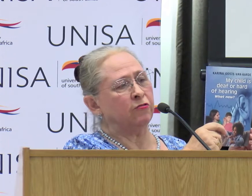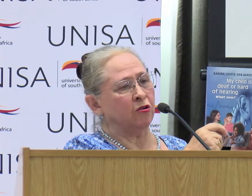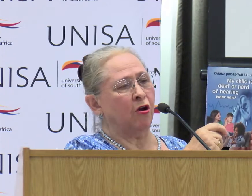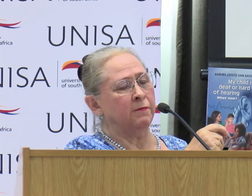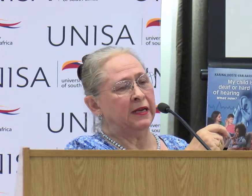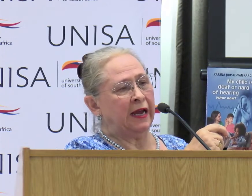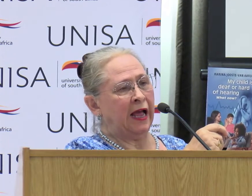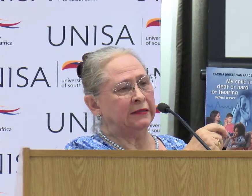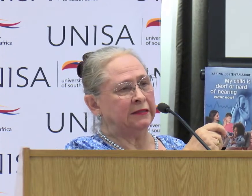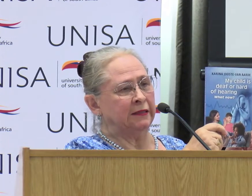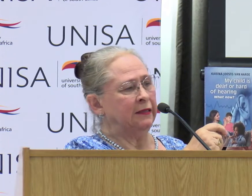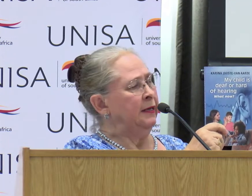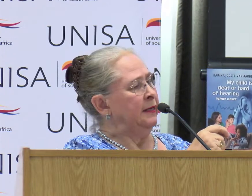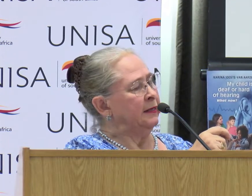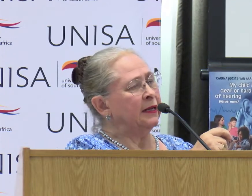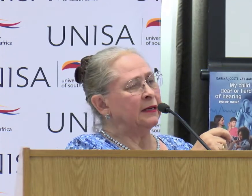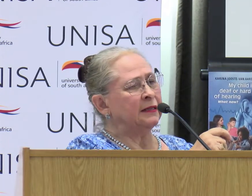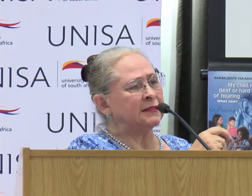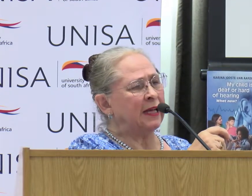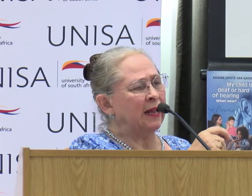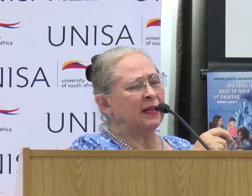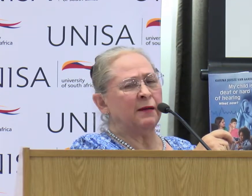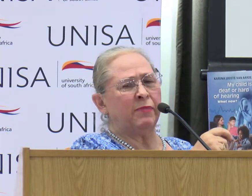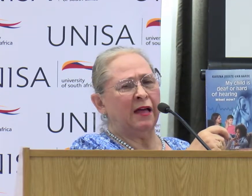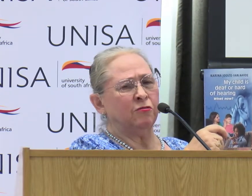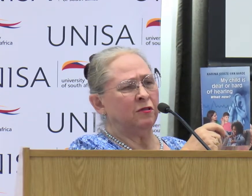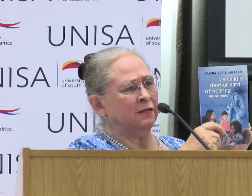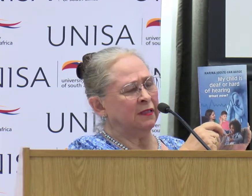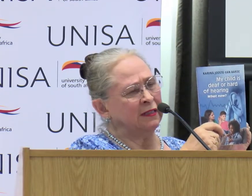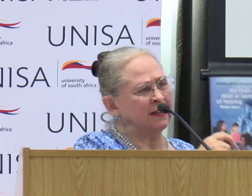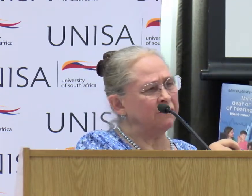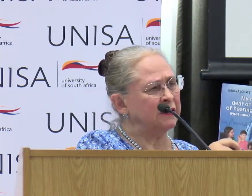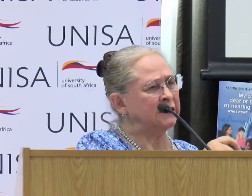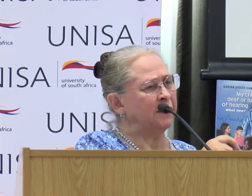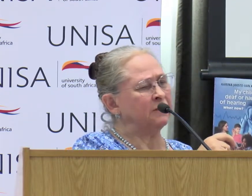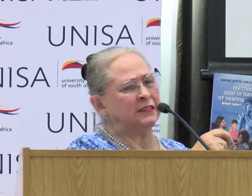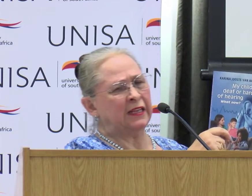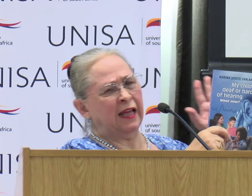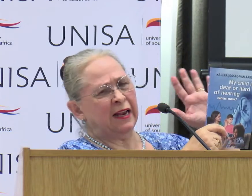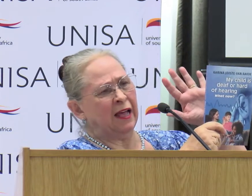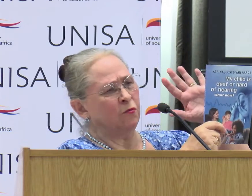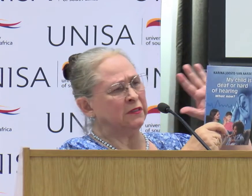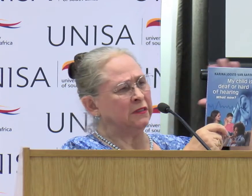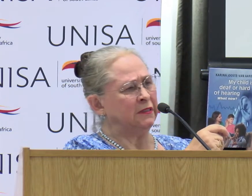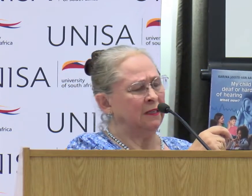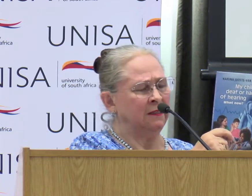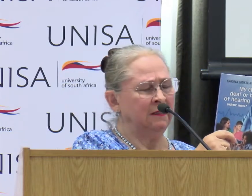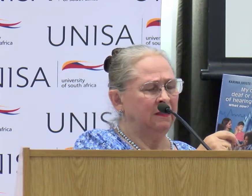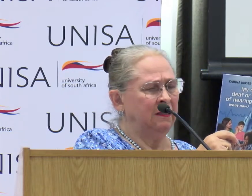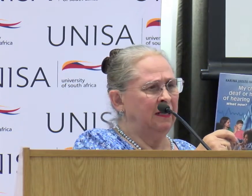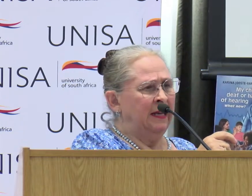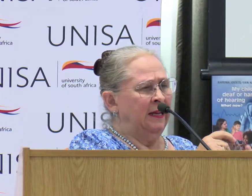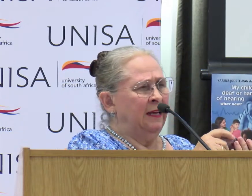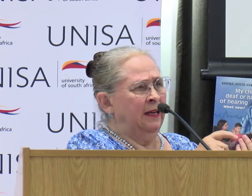talked about the communication. Here it's telling about the difference of the sign language,